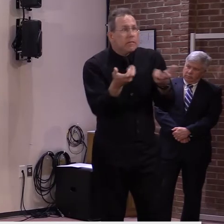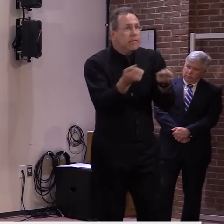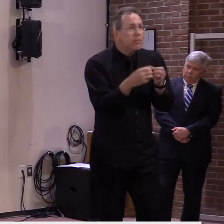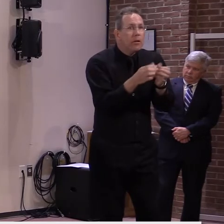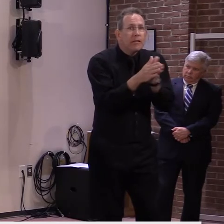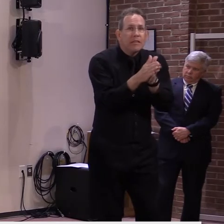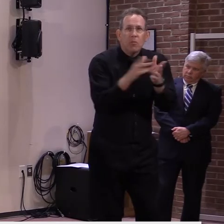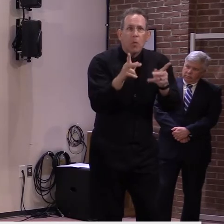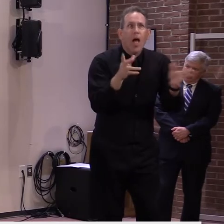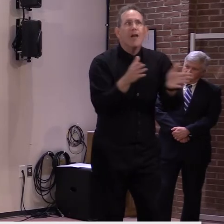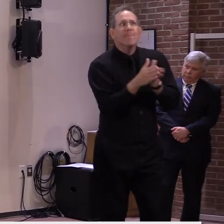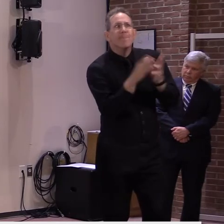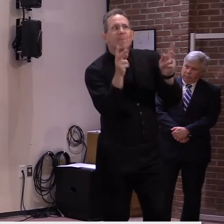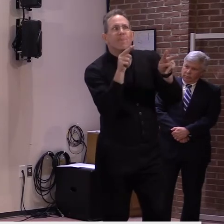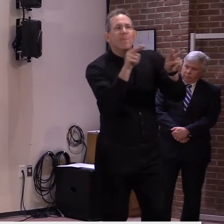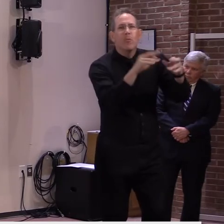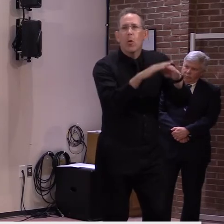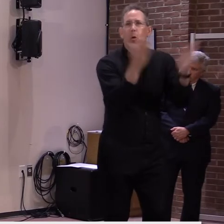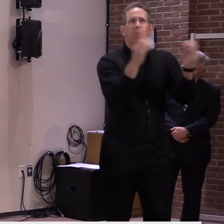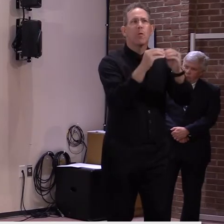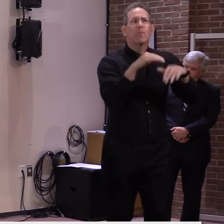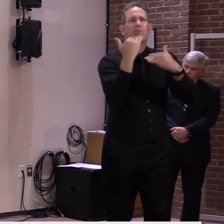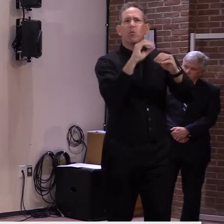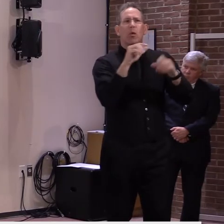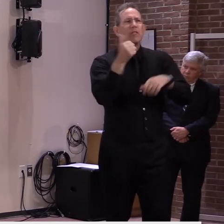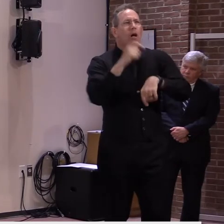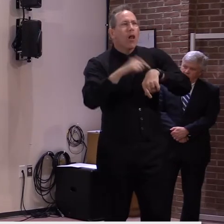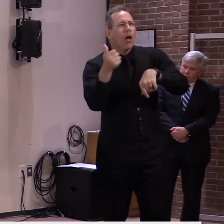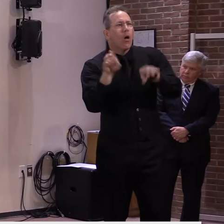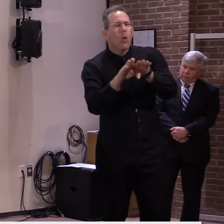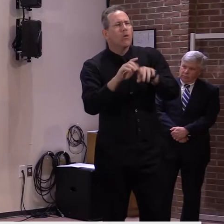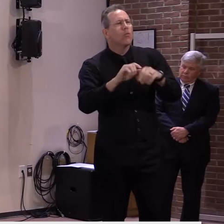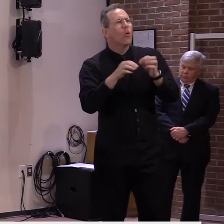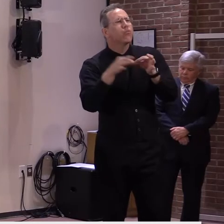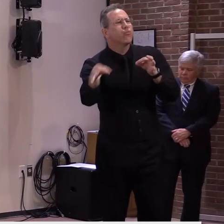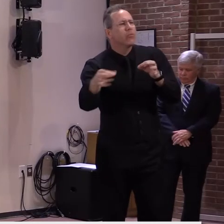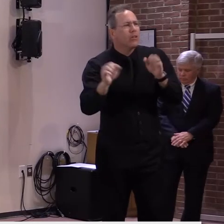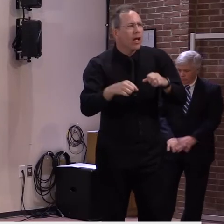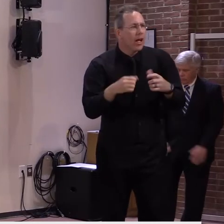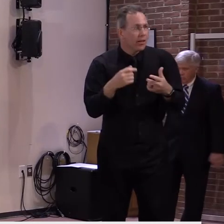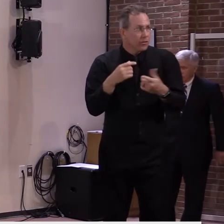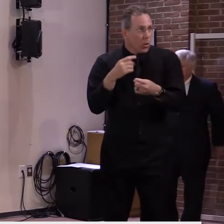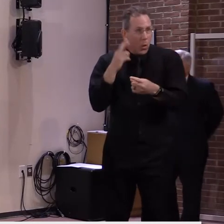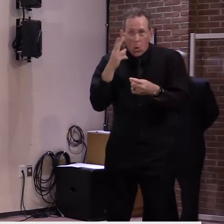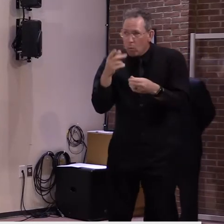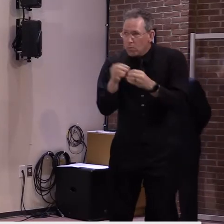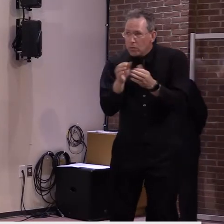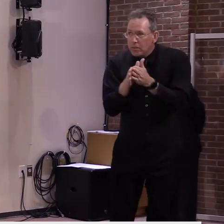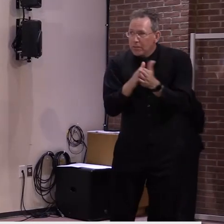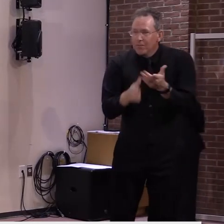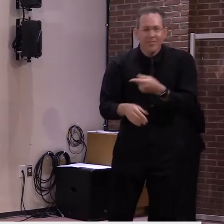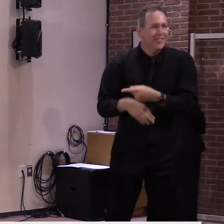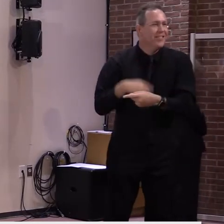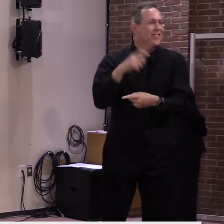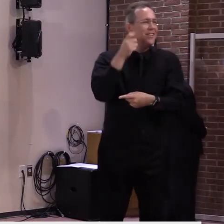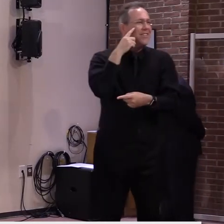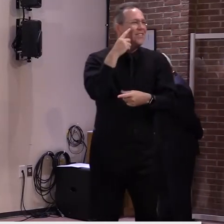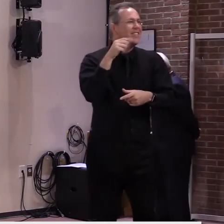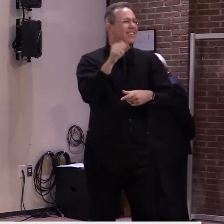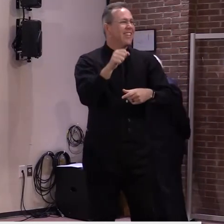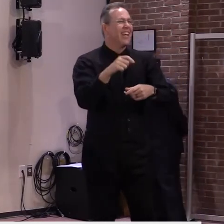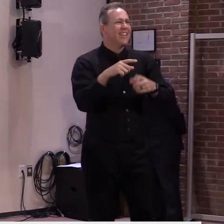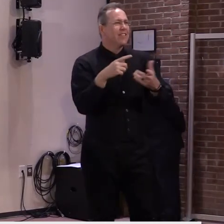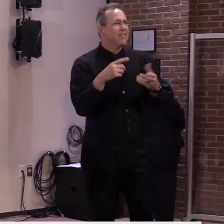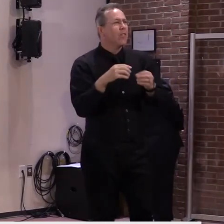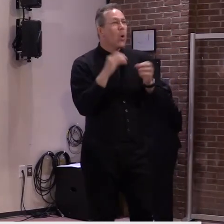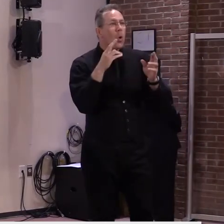an incentive because we're still watching that 18 to 29 age grouping. That's